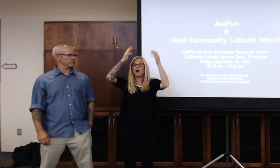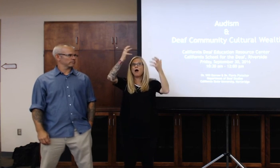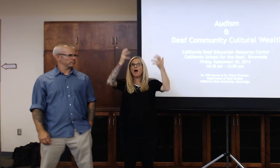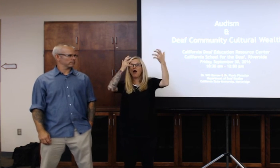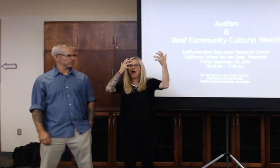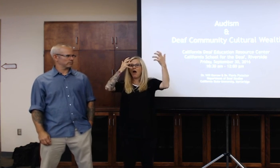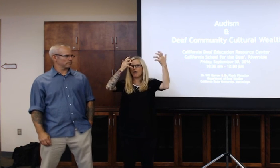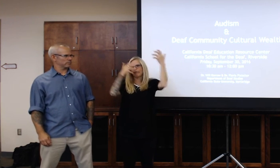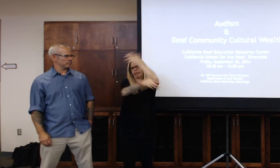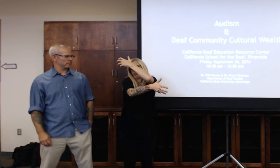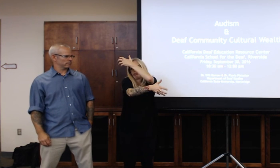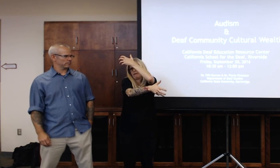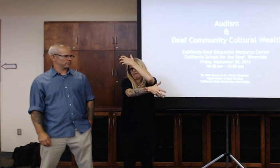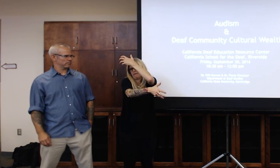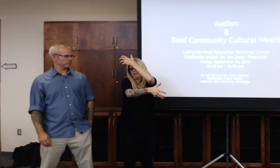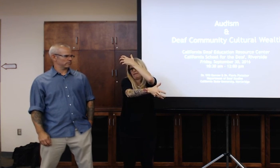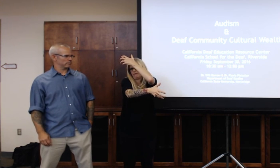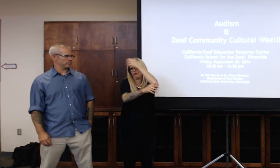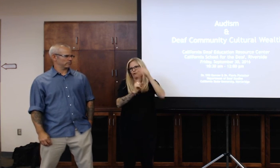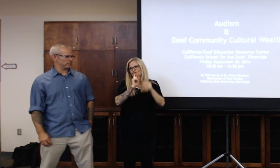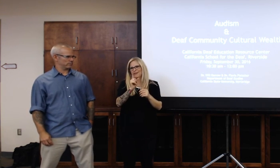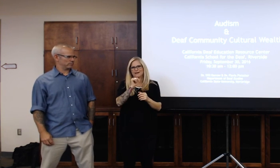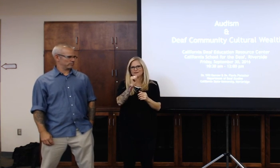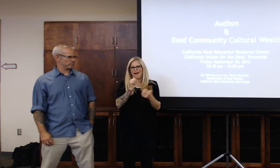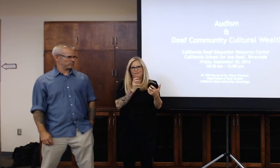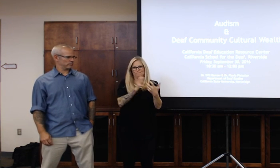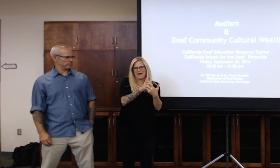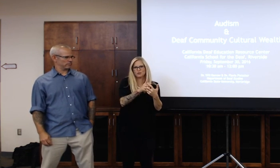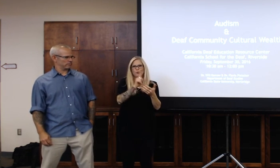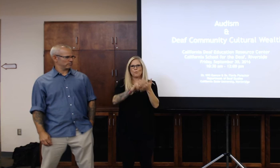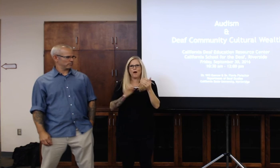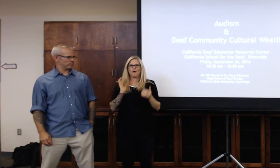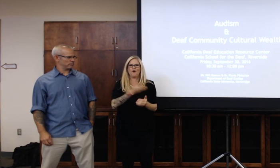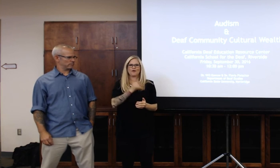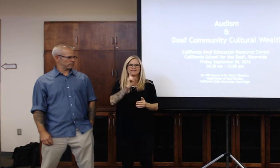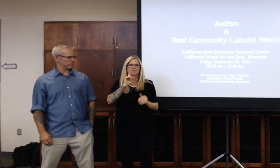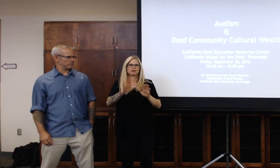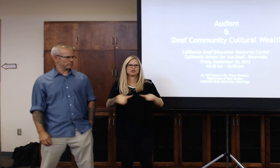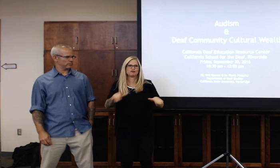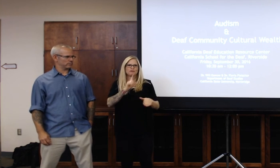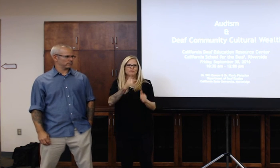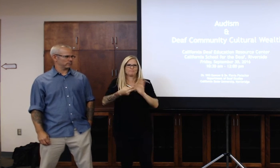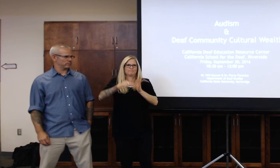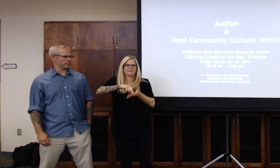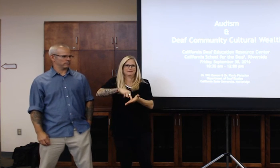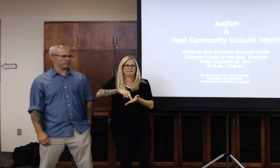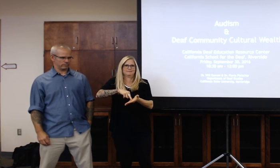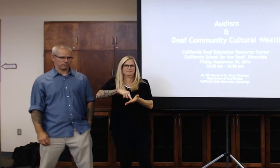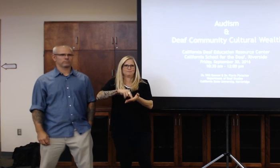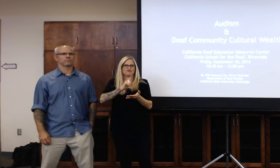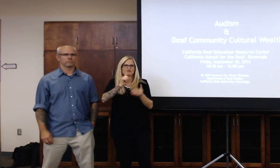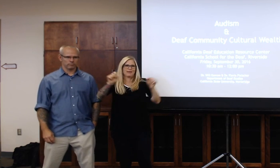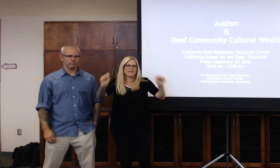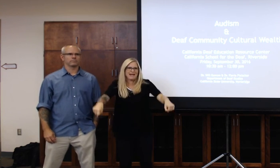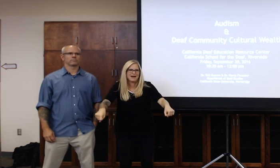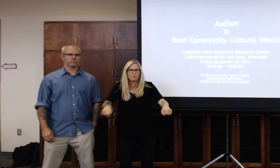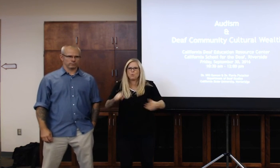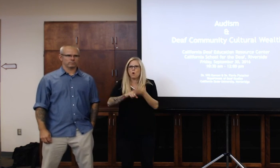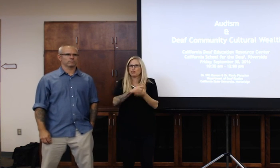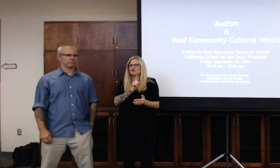Those thoughts there don't necessarily coincide with reality. They don't match what our deaf children really truly are, what their abilities